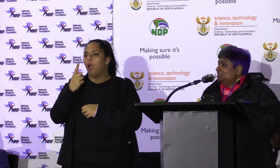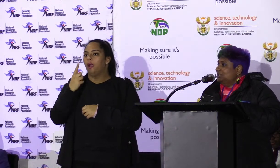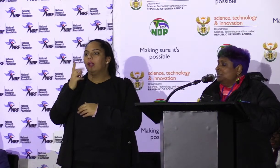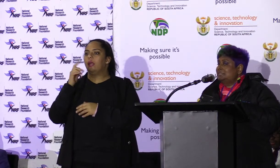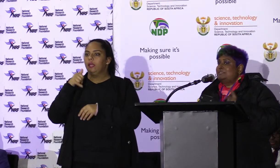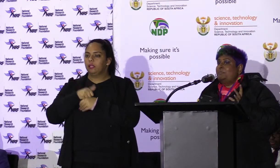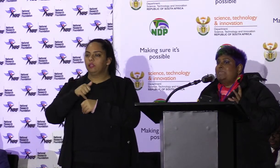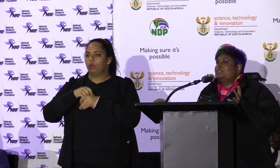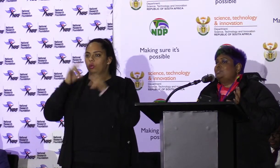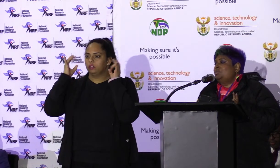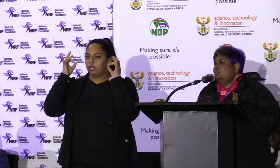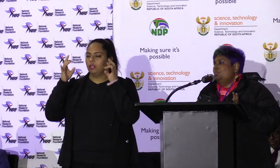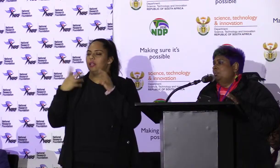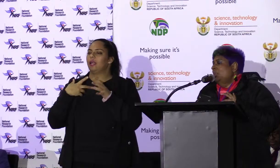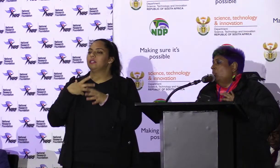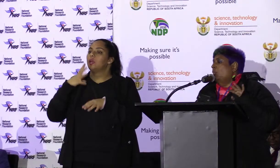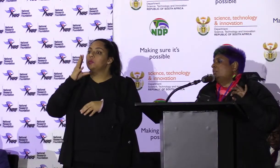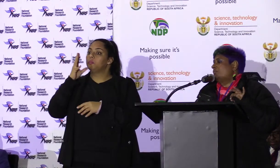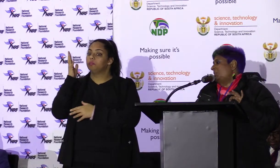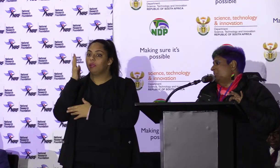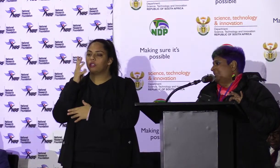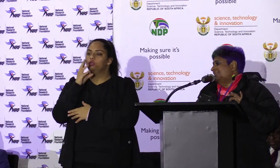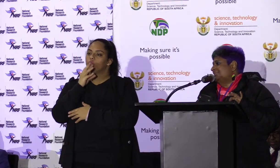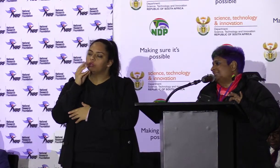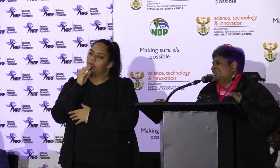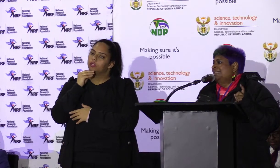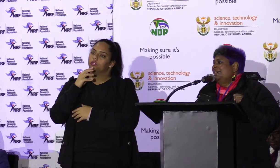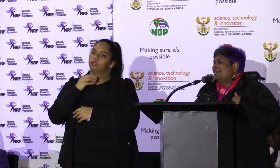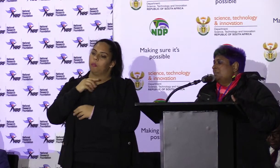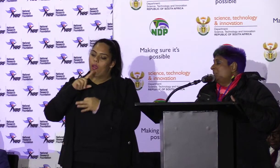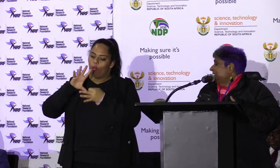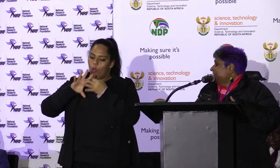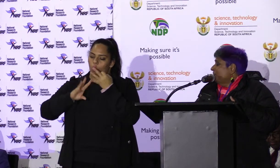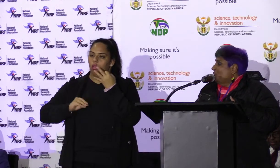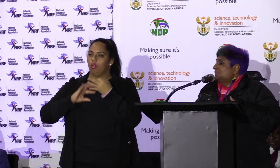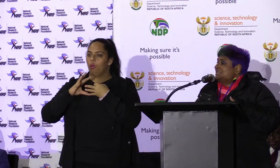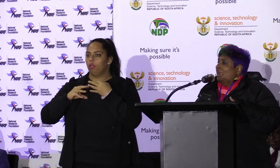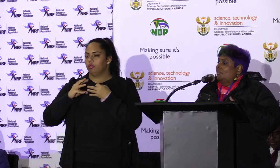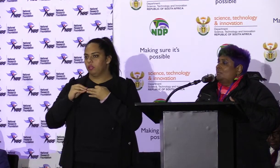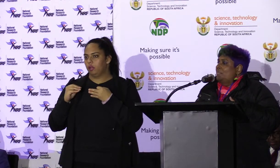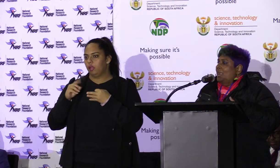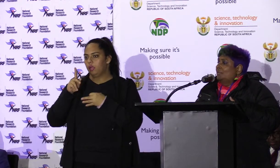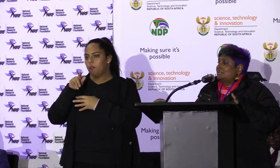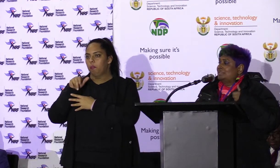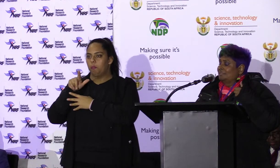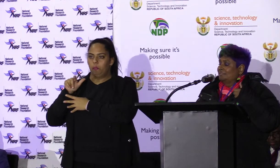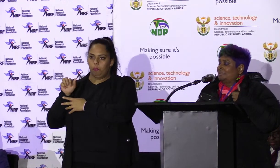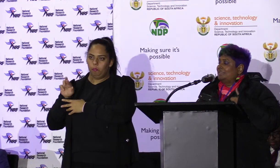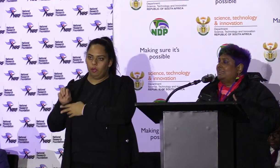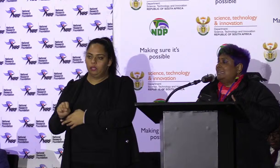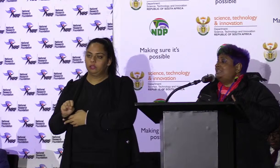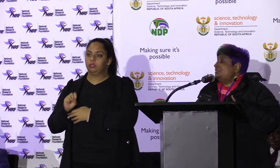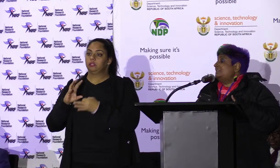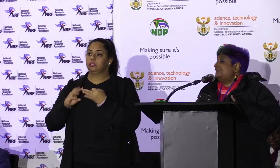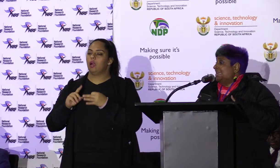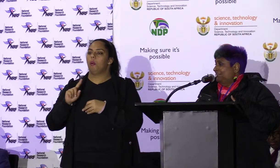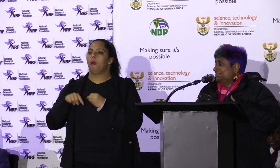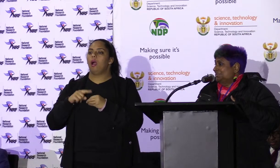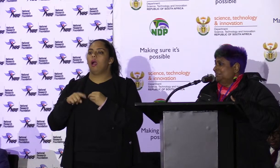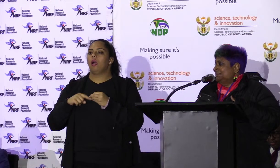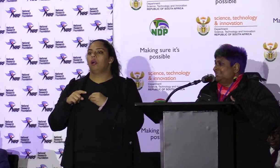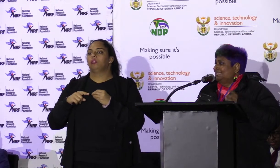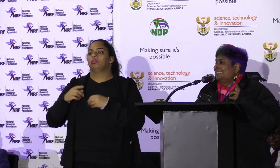our strategy that speaks to all three pillars. The pillars, of course, are about